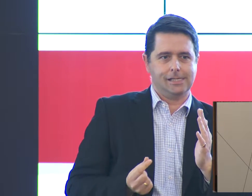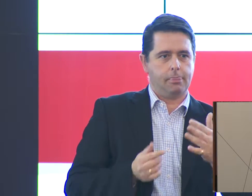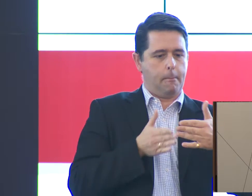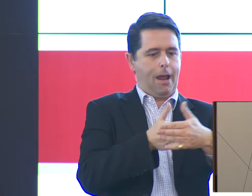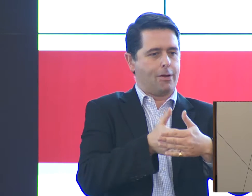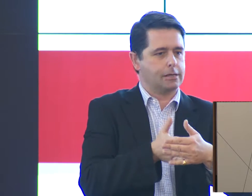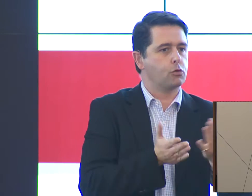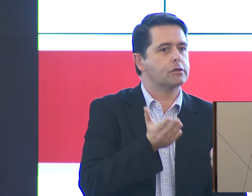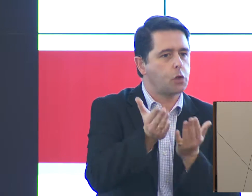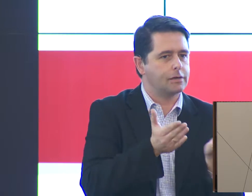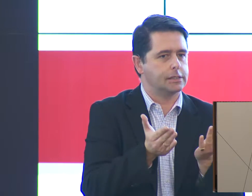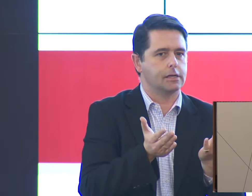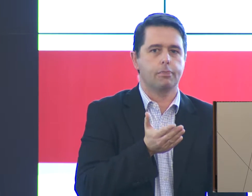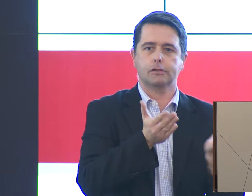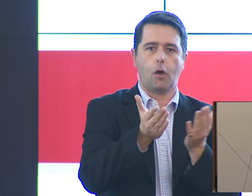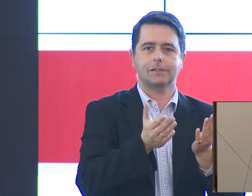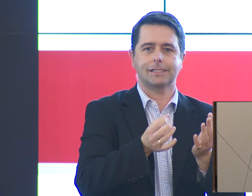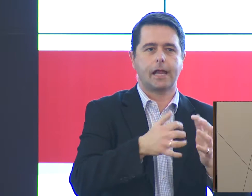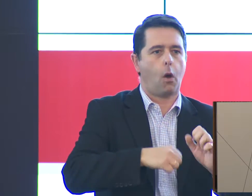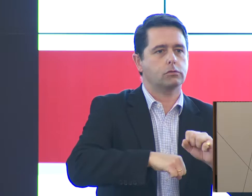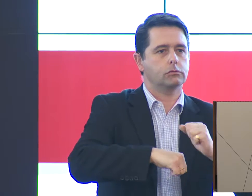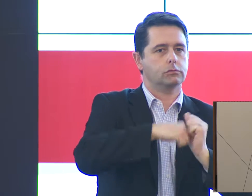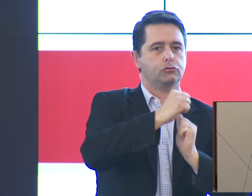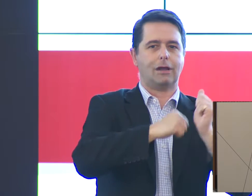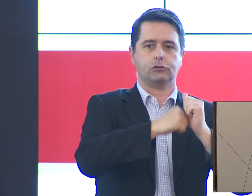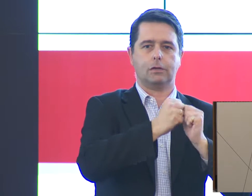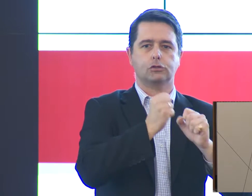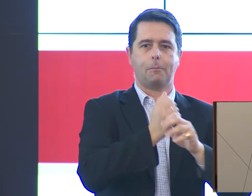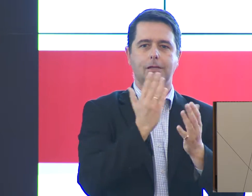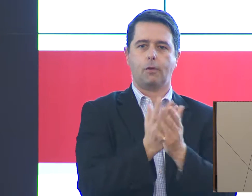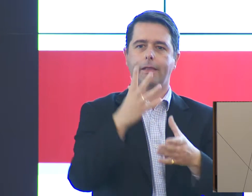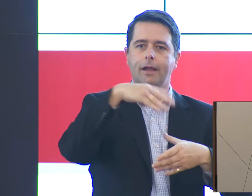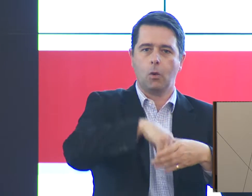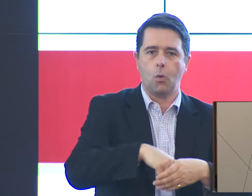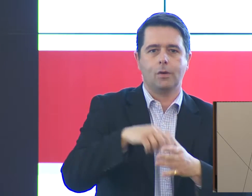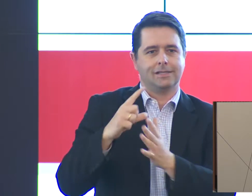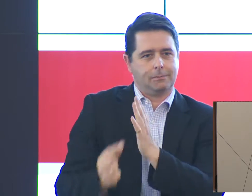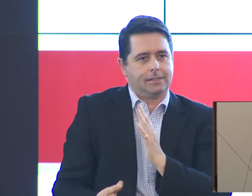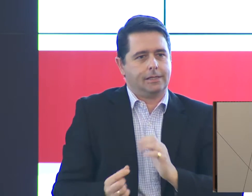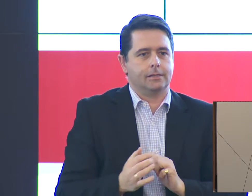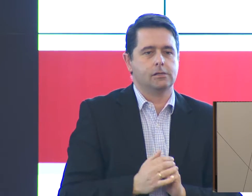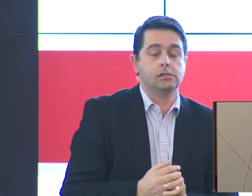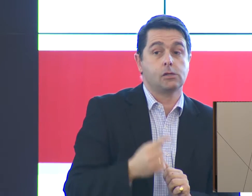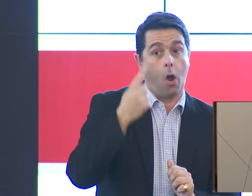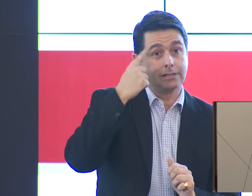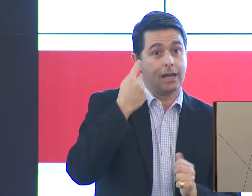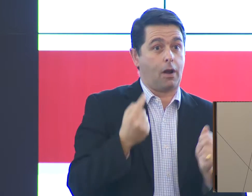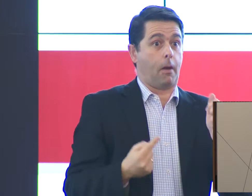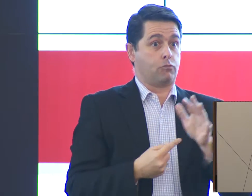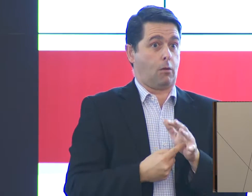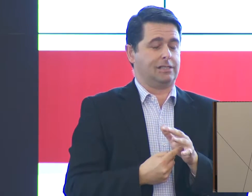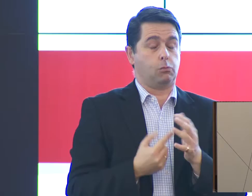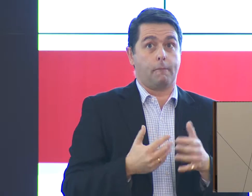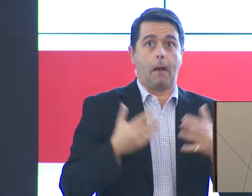talked about women with disabilities, the barriers that they face to services, and they're not structured. You know, they need to be structured to ensure that